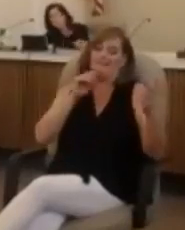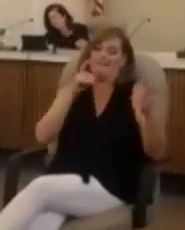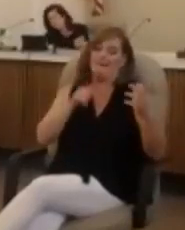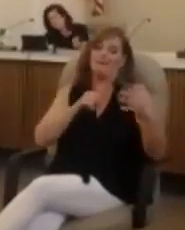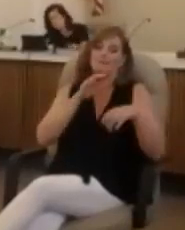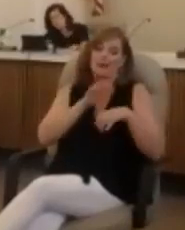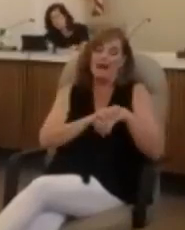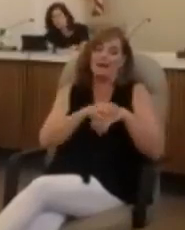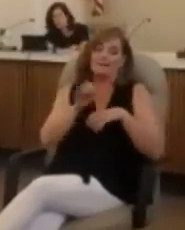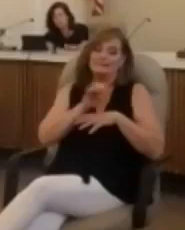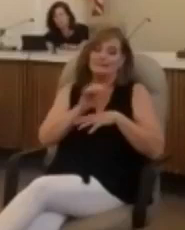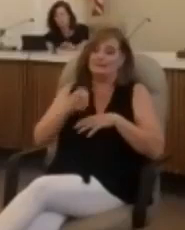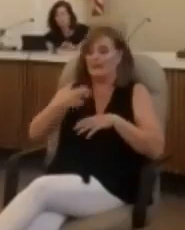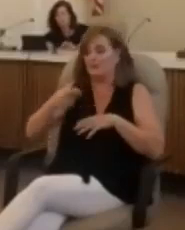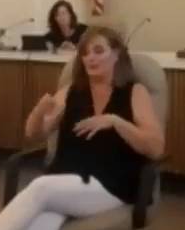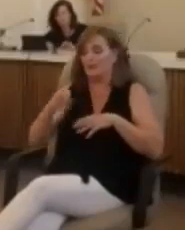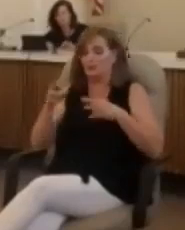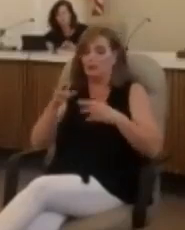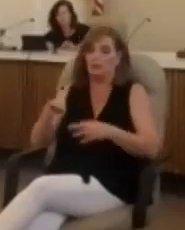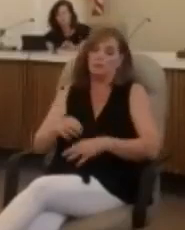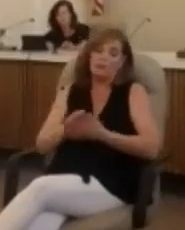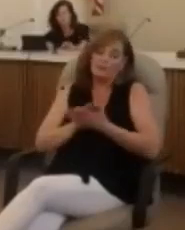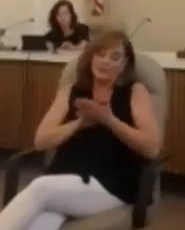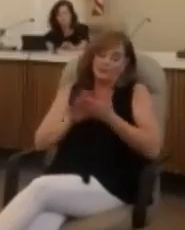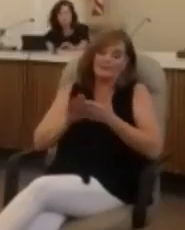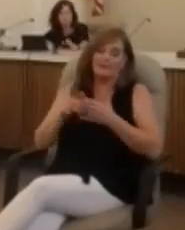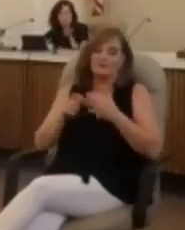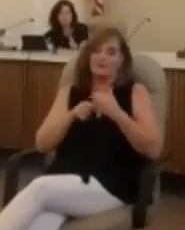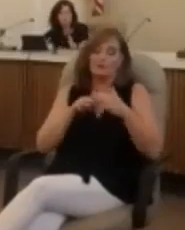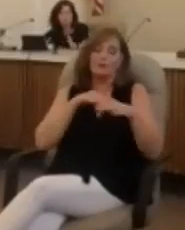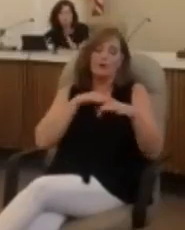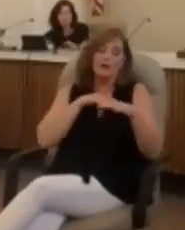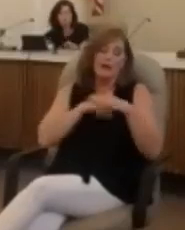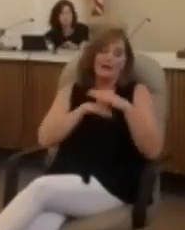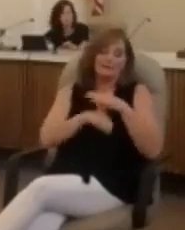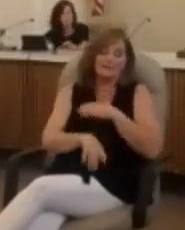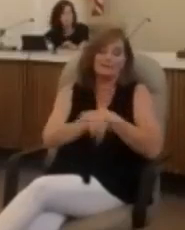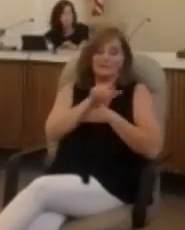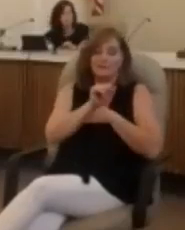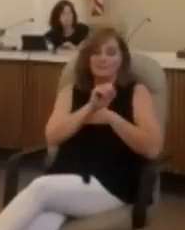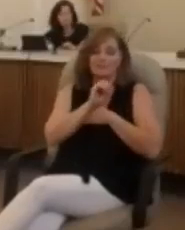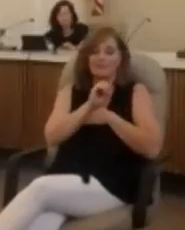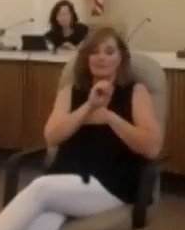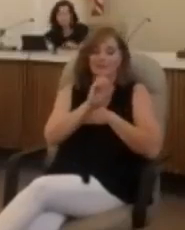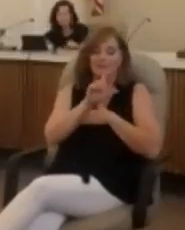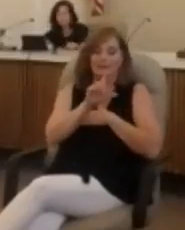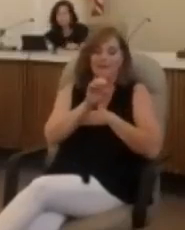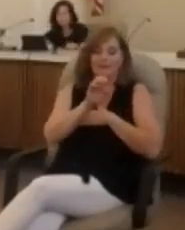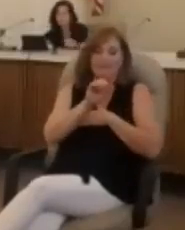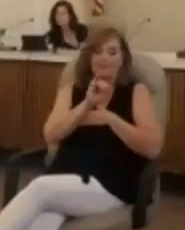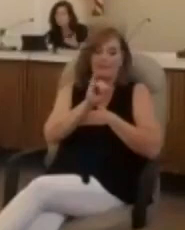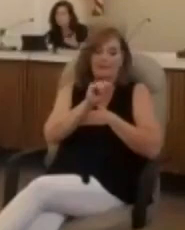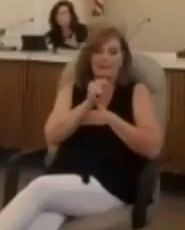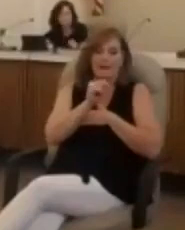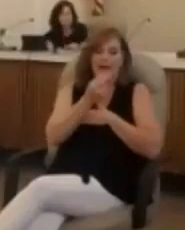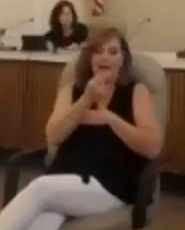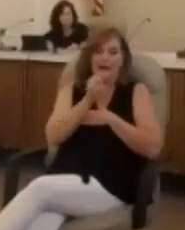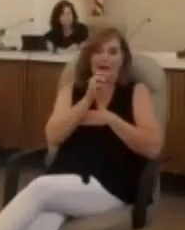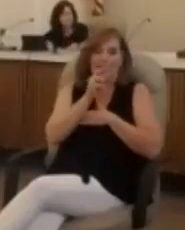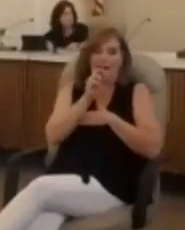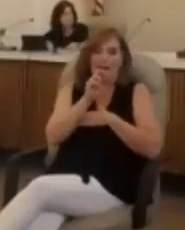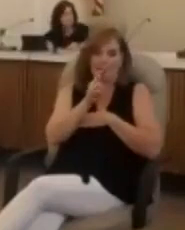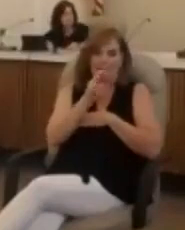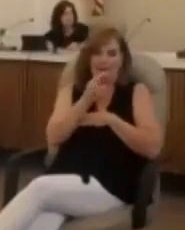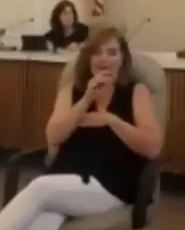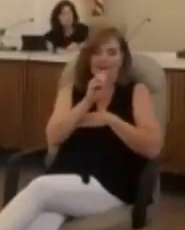nice to have an additional place to access the Lehigh Valley Trail, which I think is so underutilized in this community. But so my biggest issue is